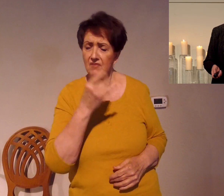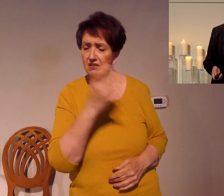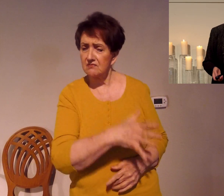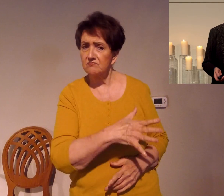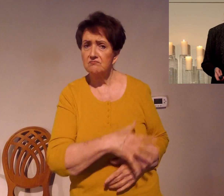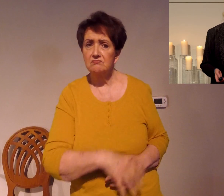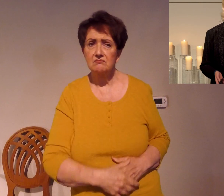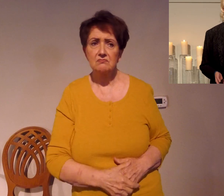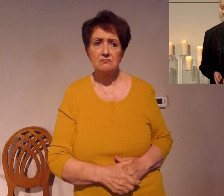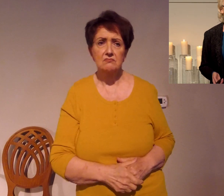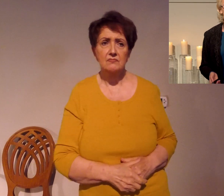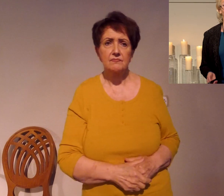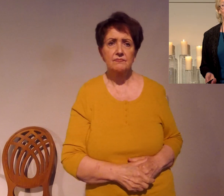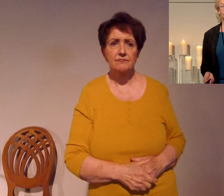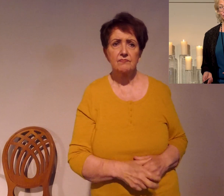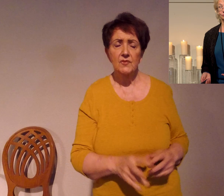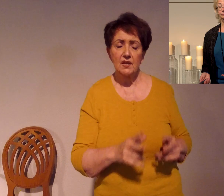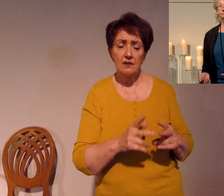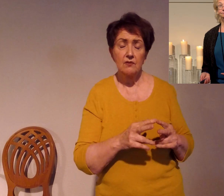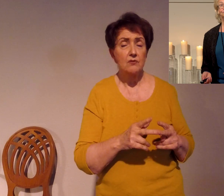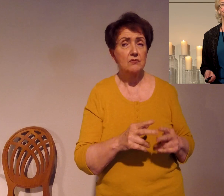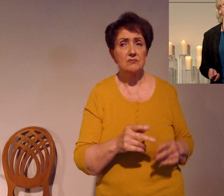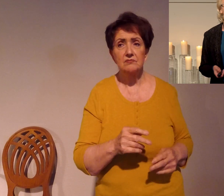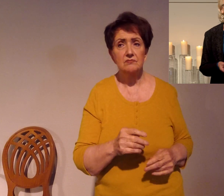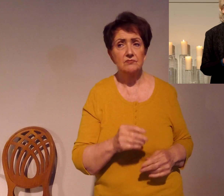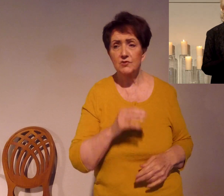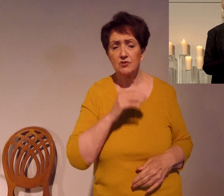of things of which are true.